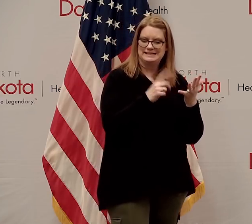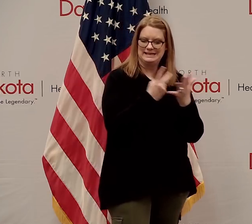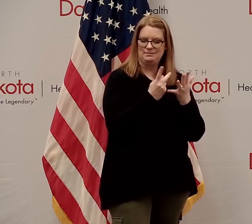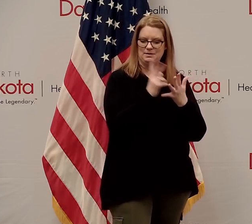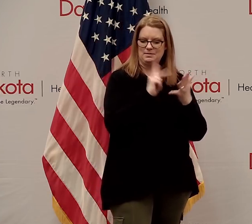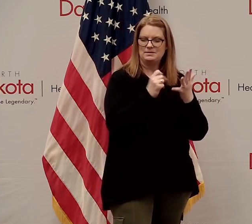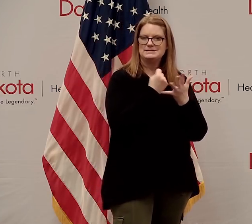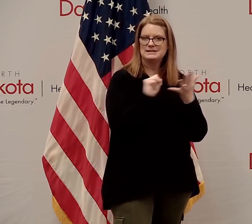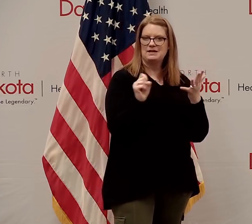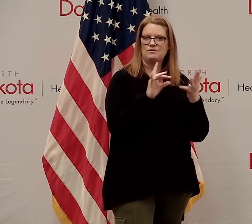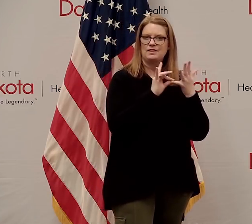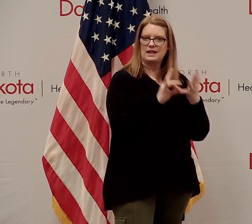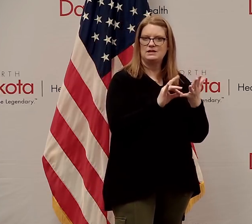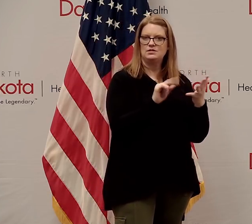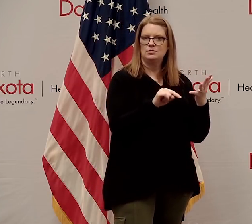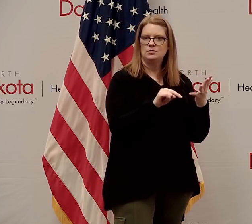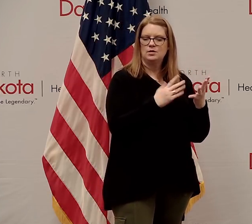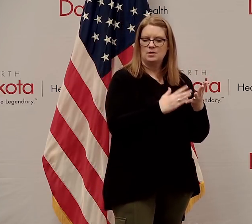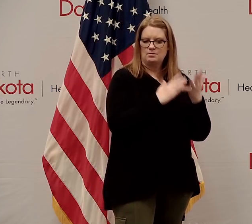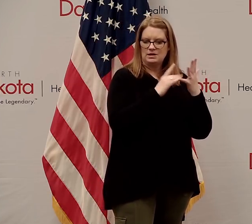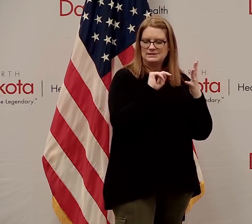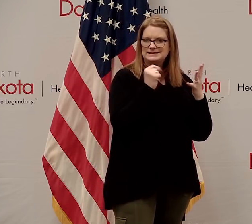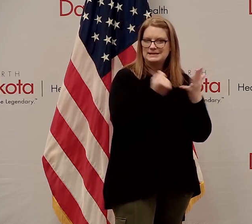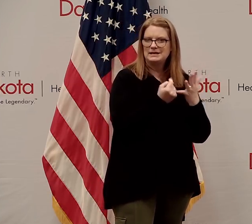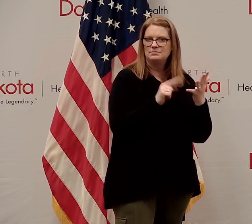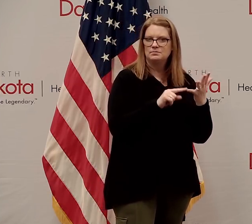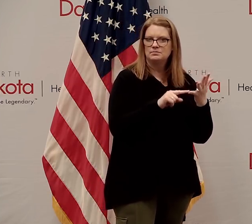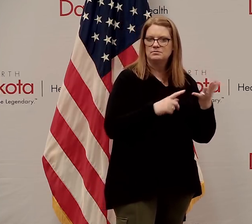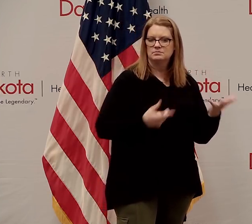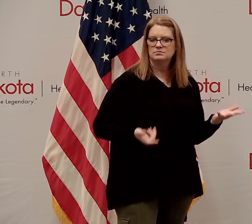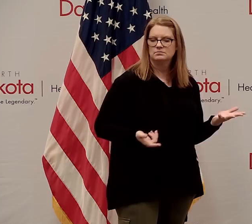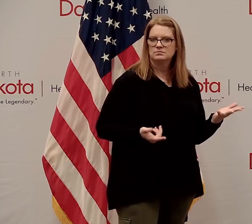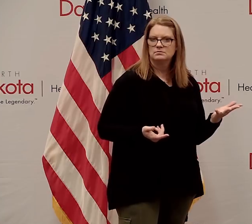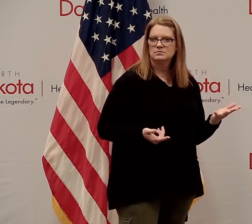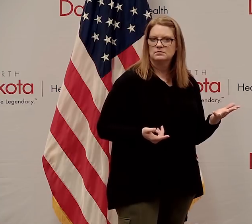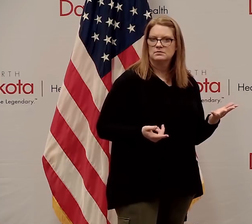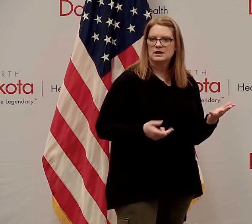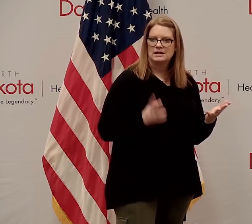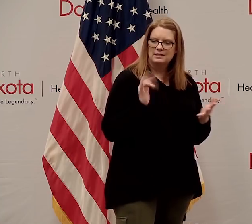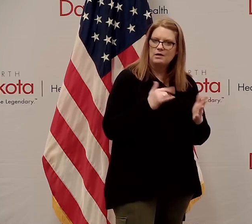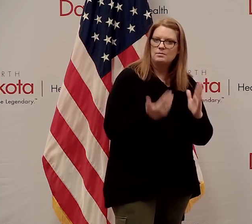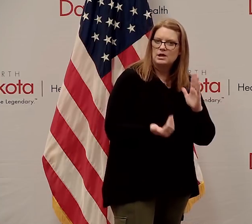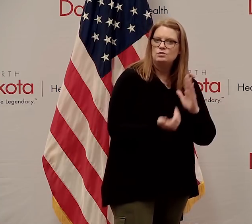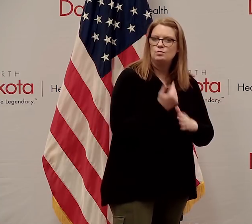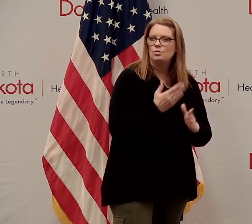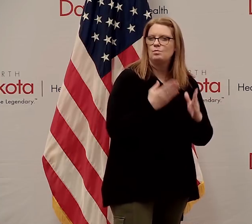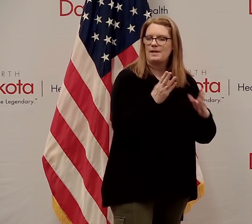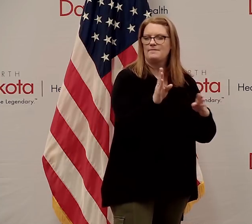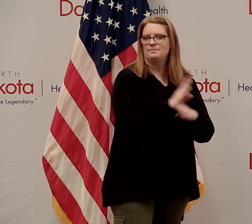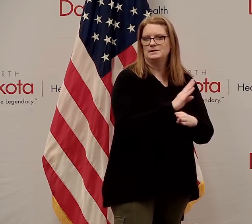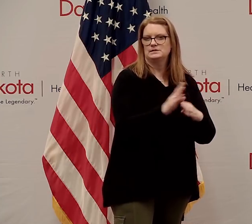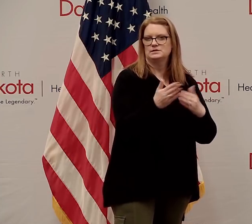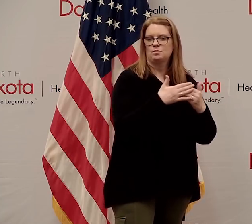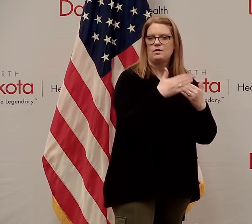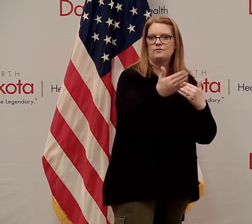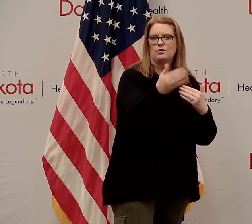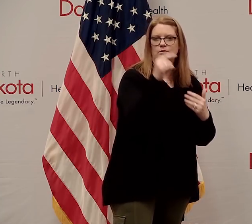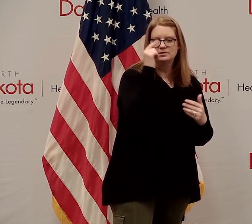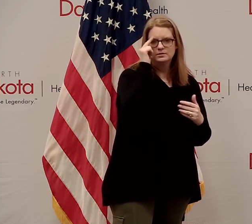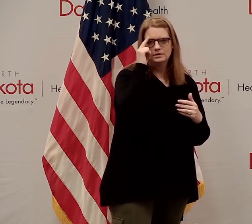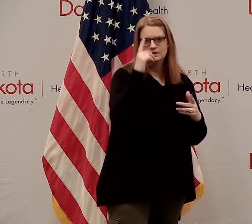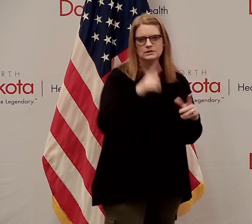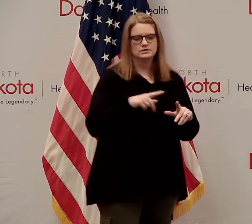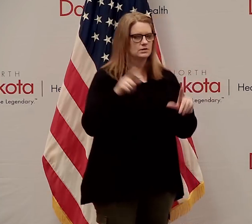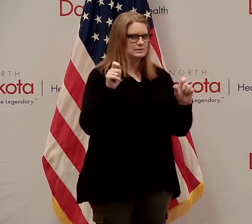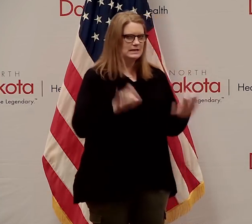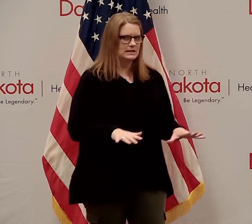safety relative to protecting your team members? It's going to be part of the way business is done going forward. So testing will